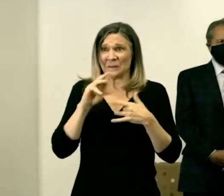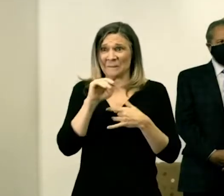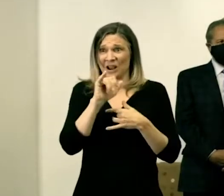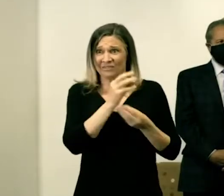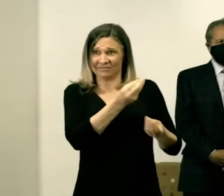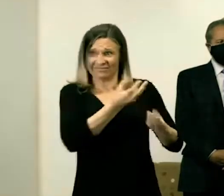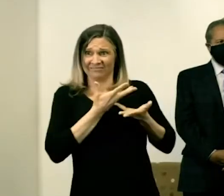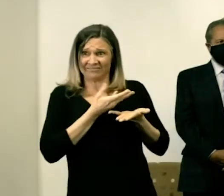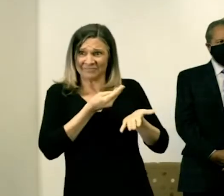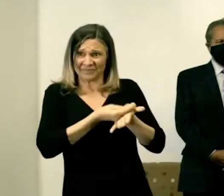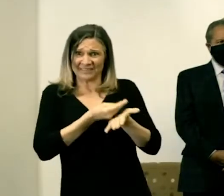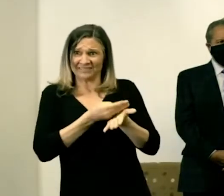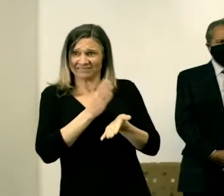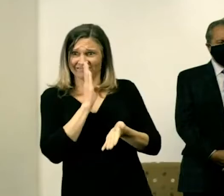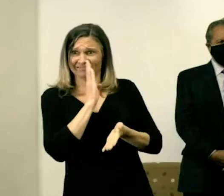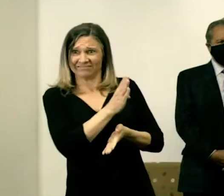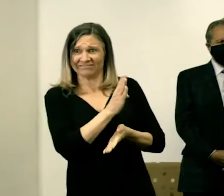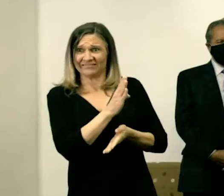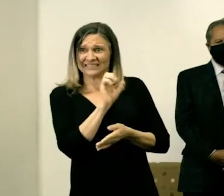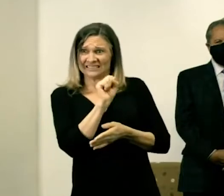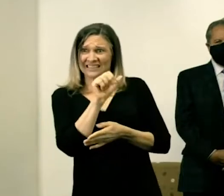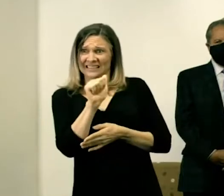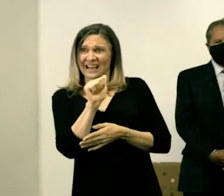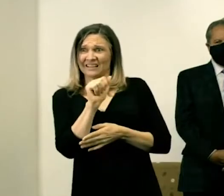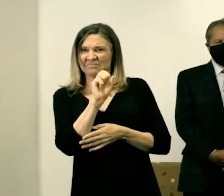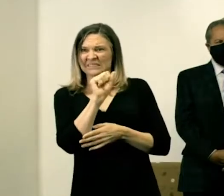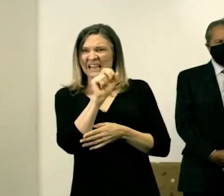directly into Santa Ana, which is substantial.